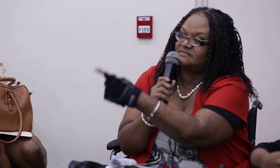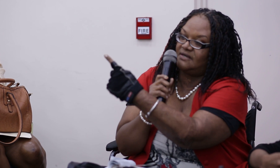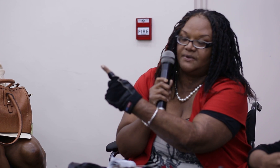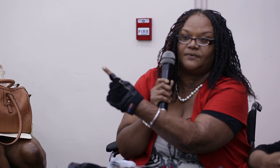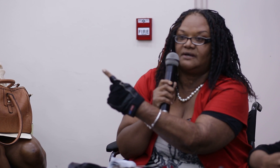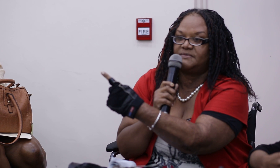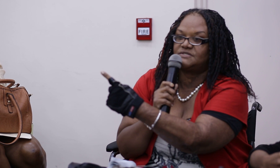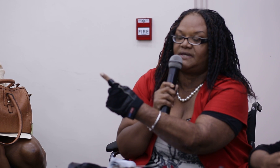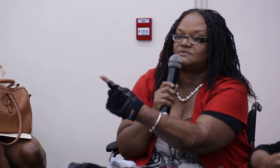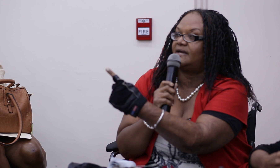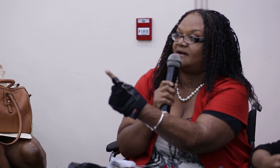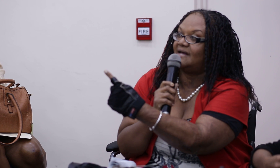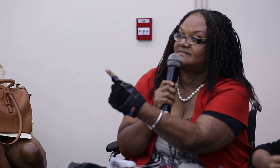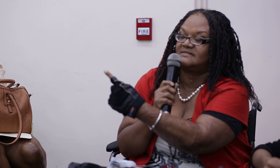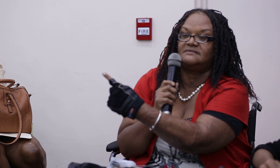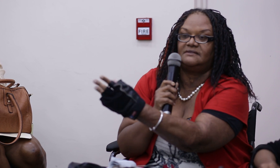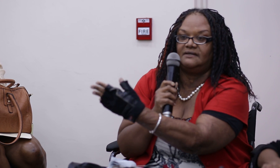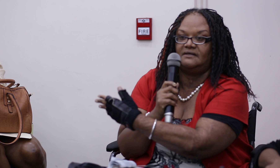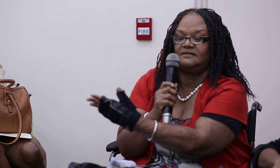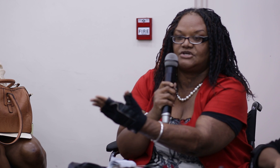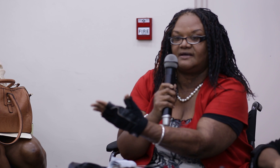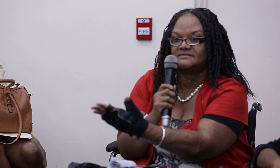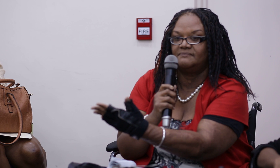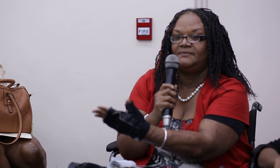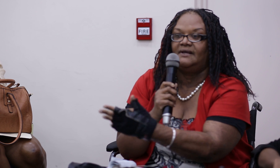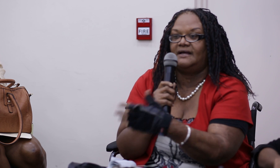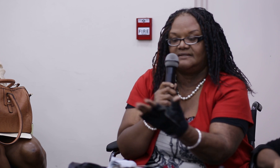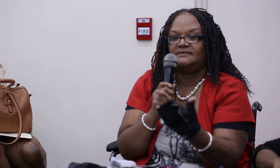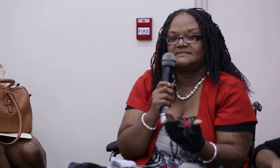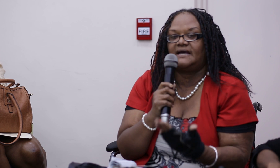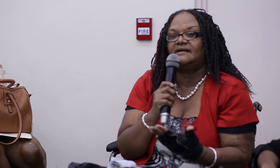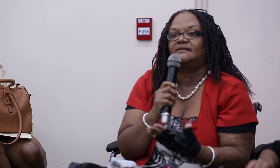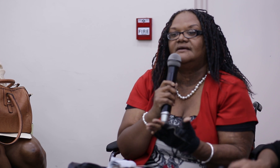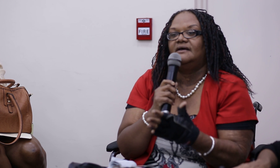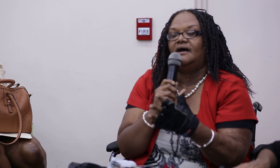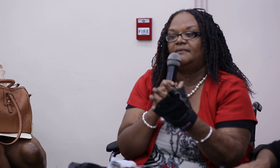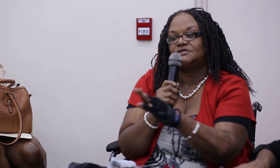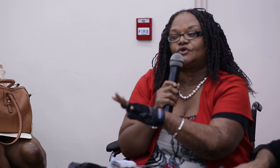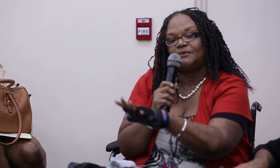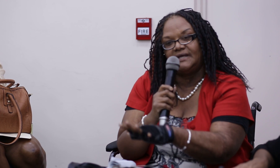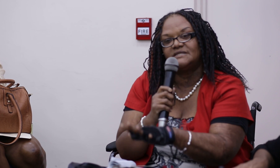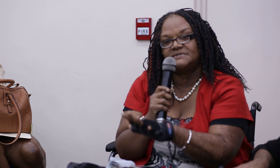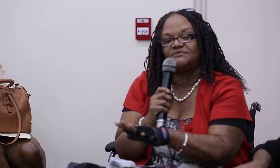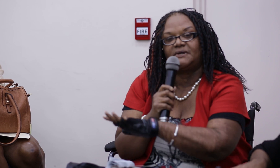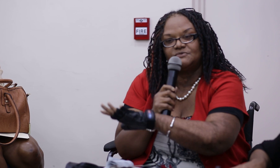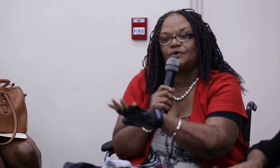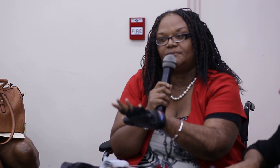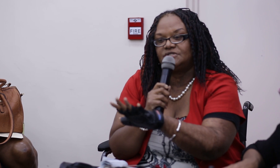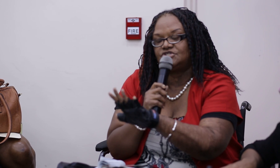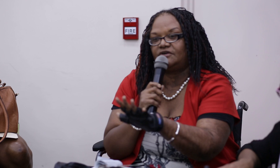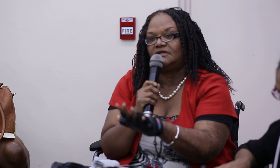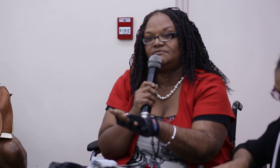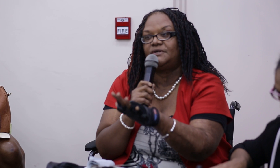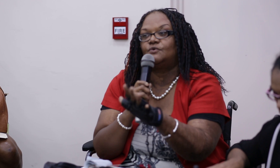but there's a stairway going up this way, so I can't access the chairs. And things like that. I'm not talking about here in specific, but I'm